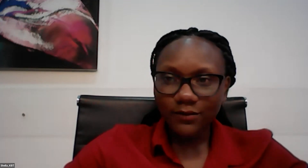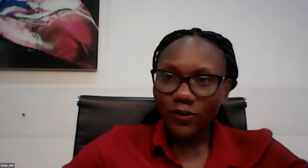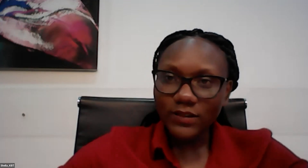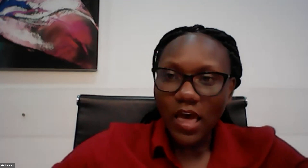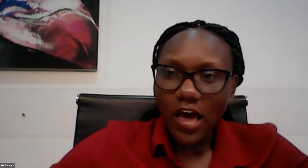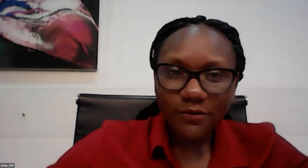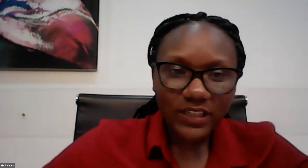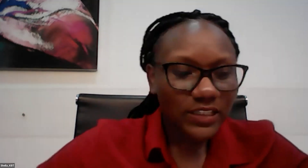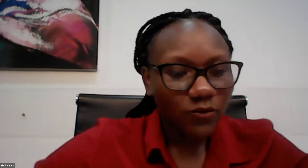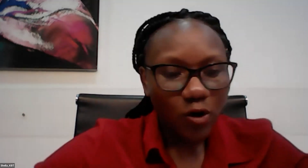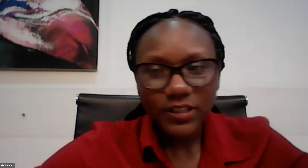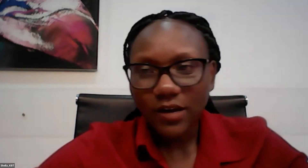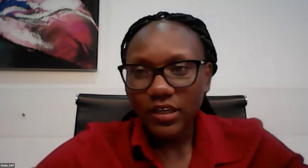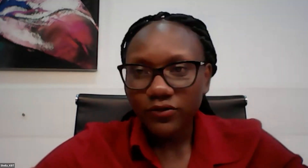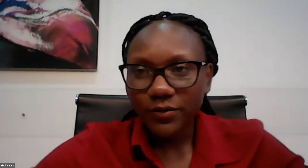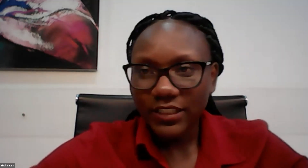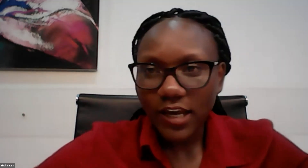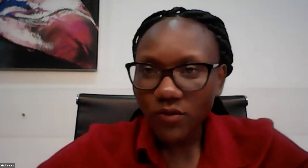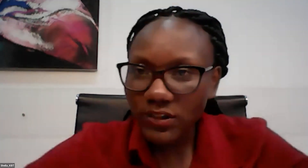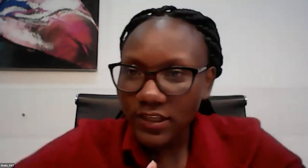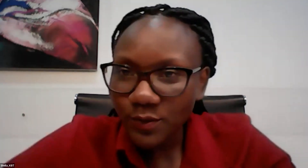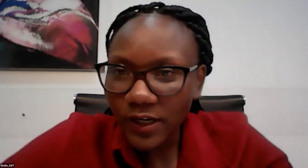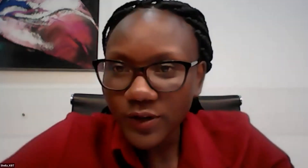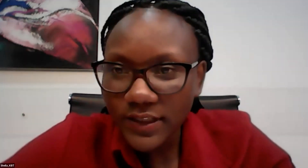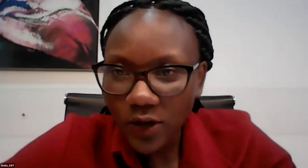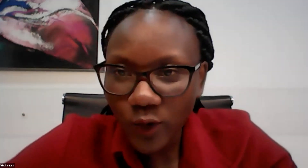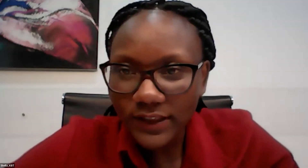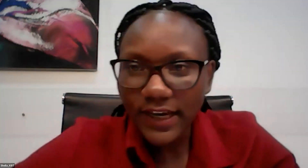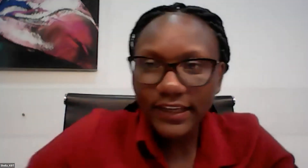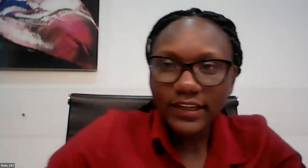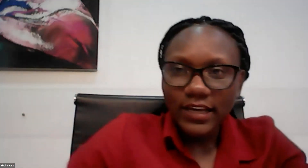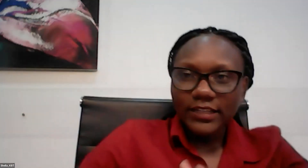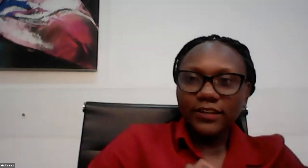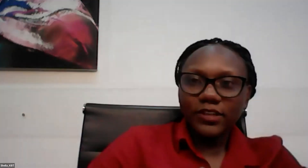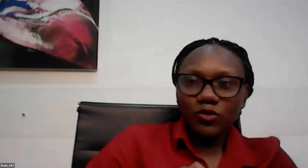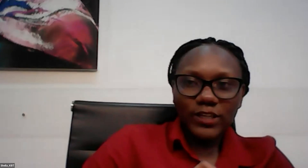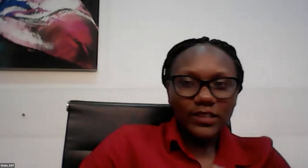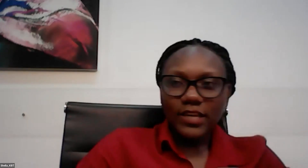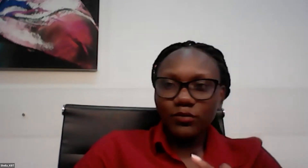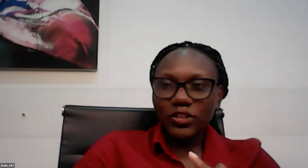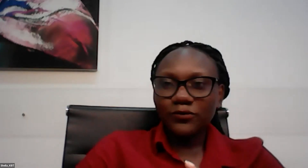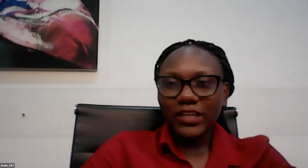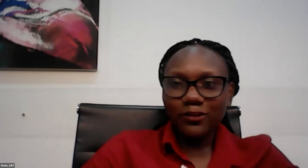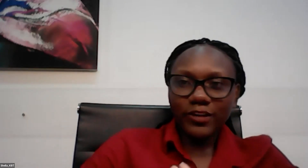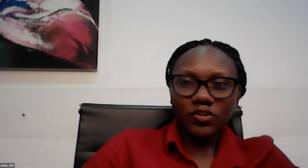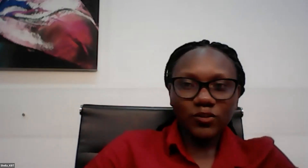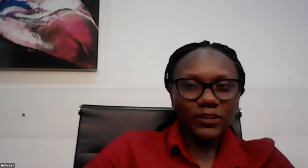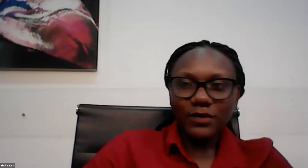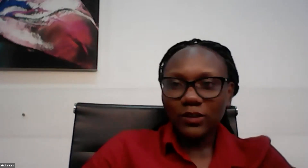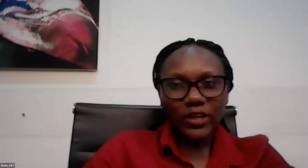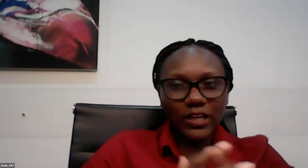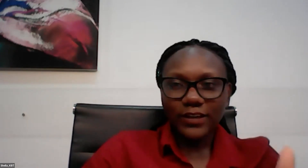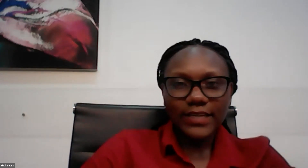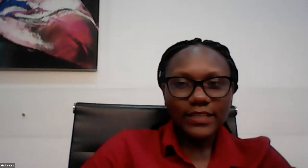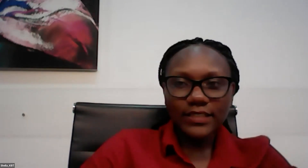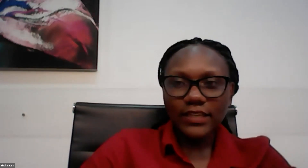the chat box. I'm seeing some comments coming in from the chat box. There's Pana who is saying, well done. David Munya is saying, beautiful innovations.